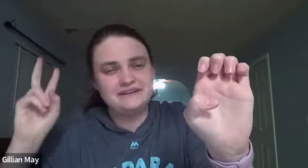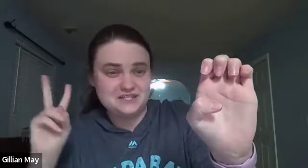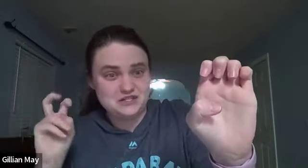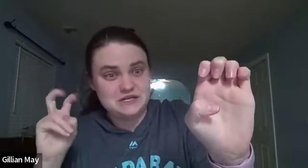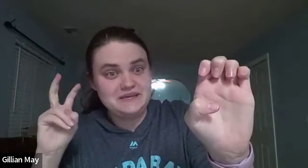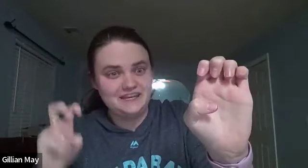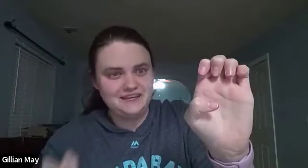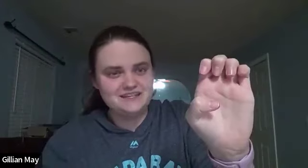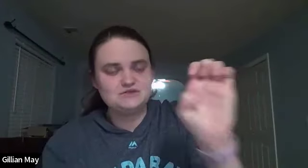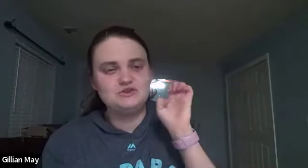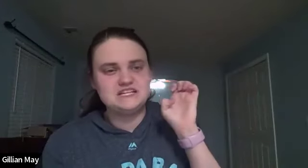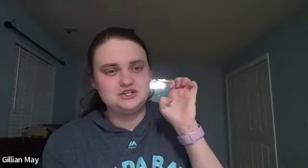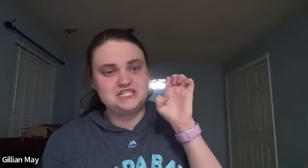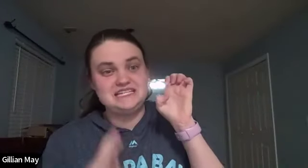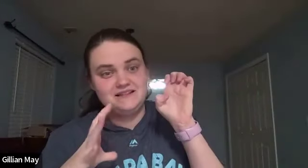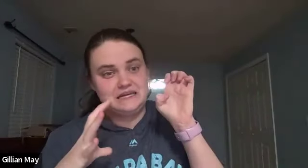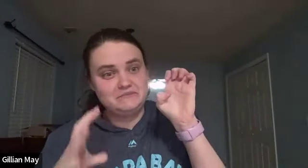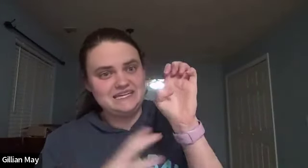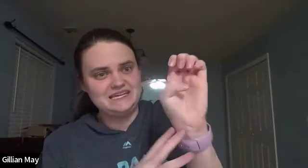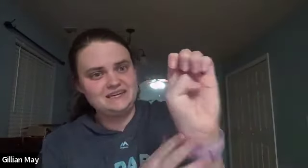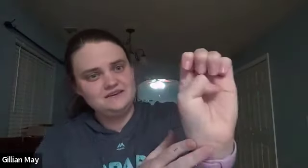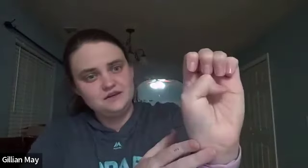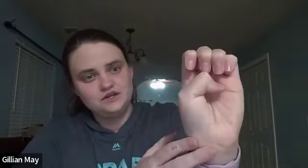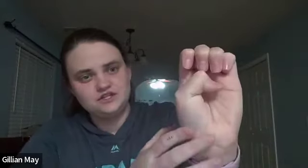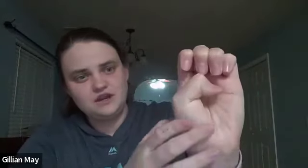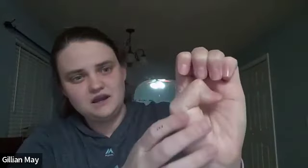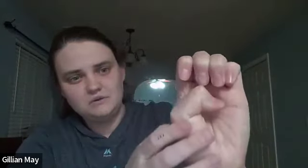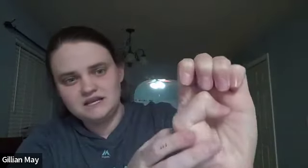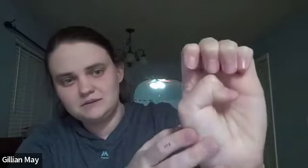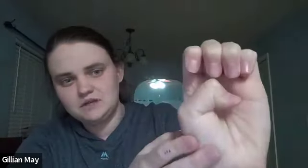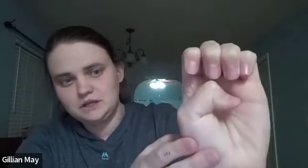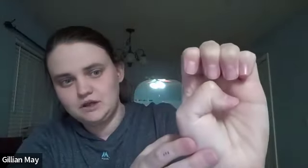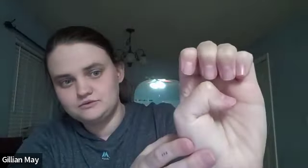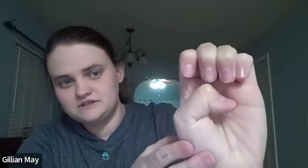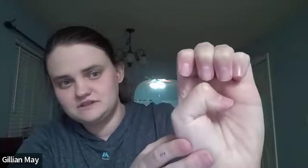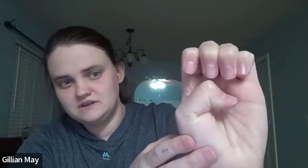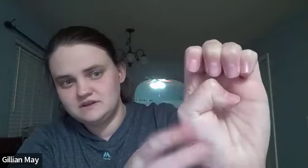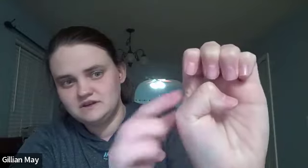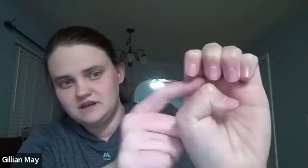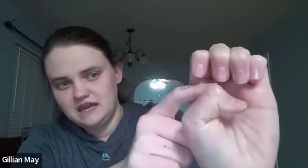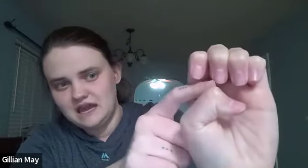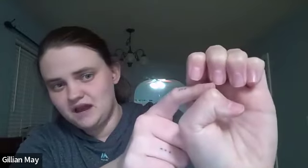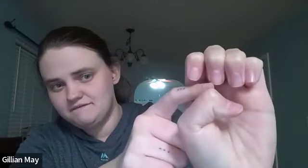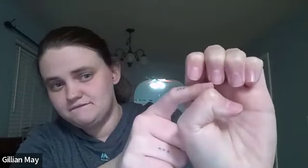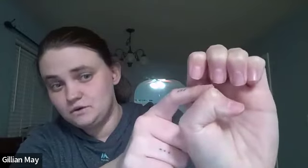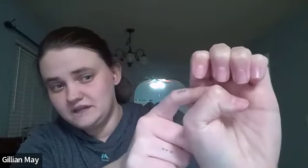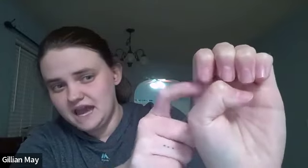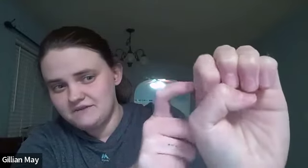like a screaming E. So it looks like you're just yelling a big E. So you kind of want to get them close. I'm not fully having